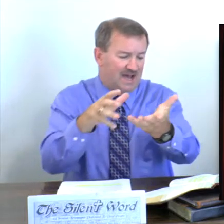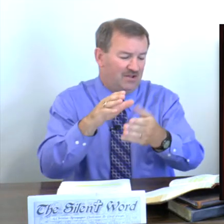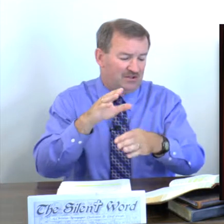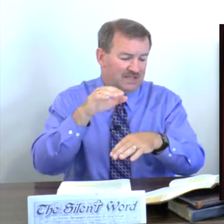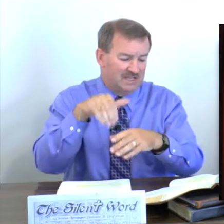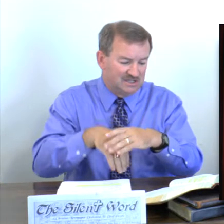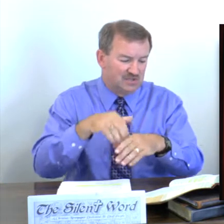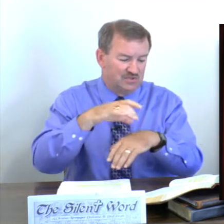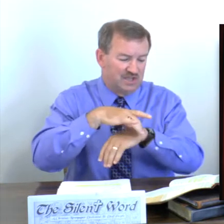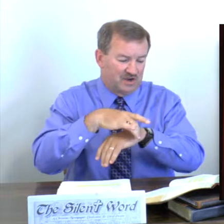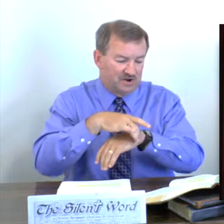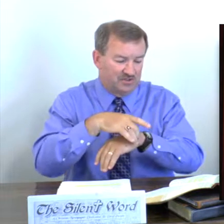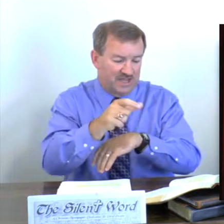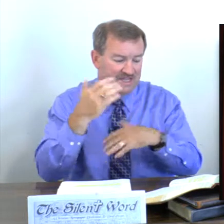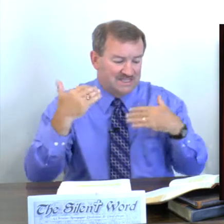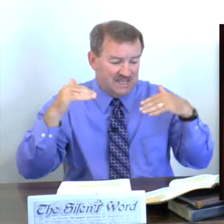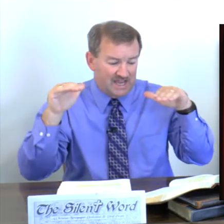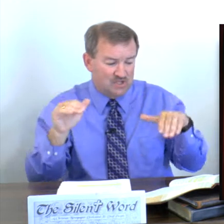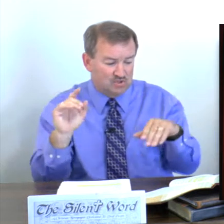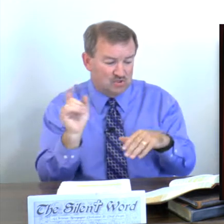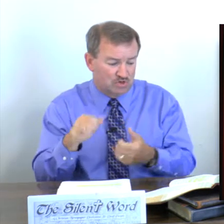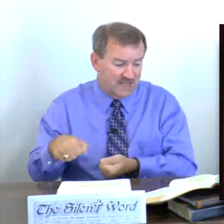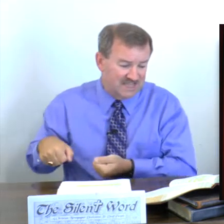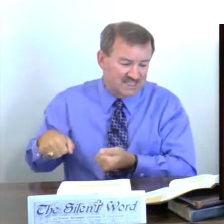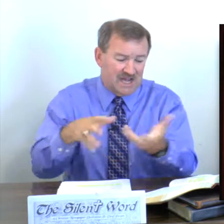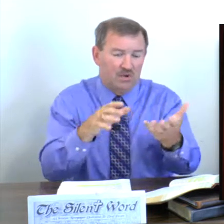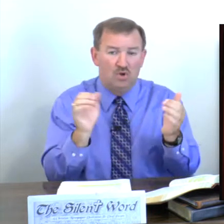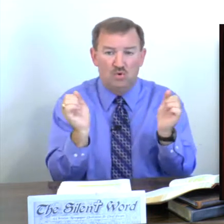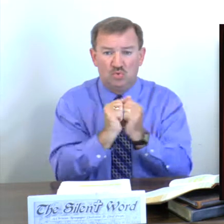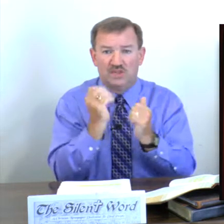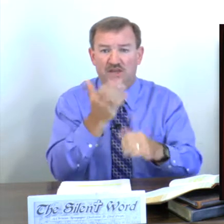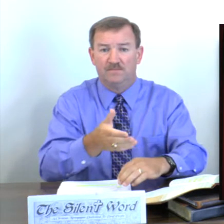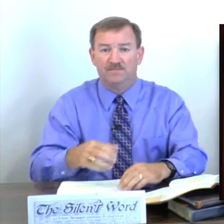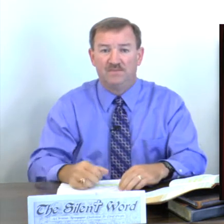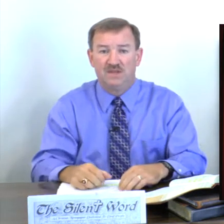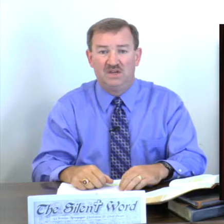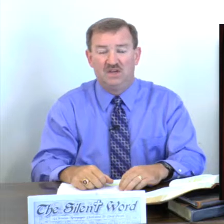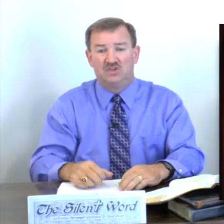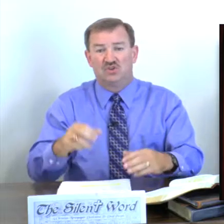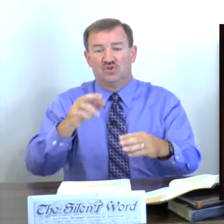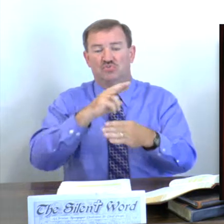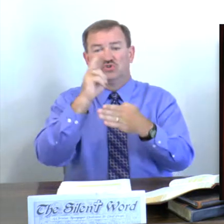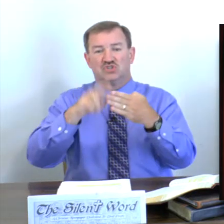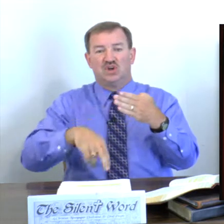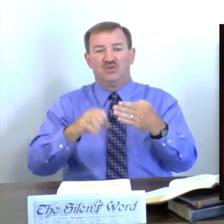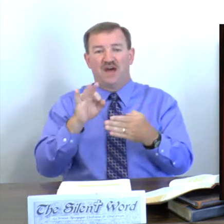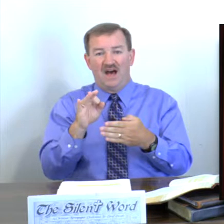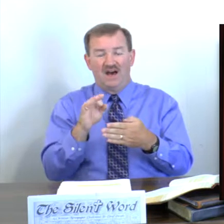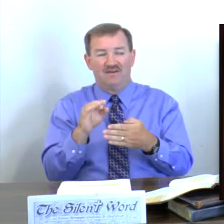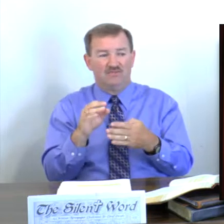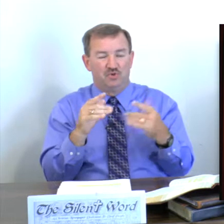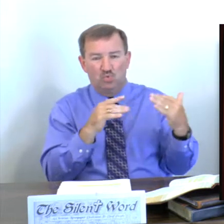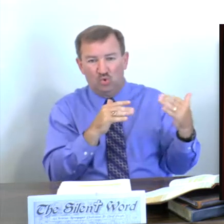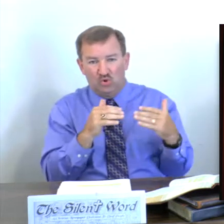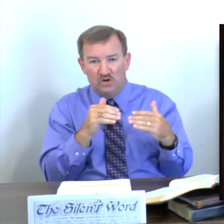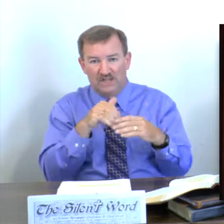out into the earth, and his angels were cast out with him. So the result of the war